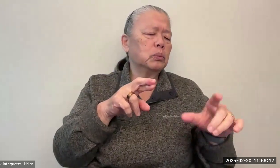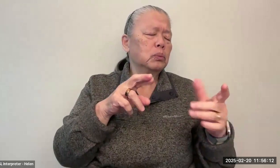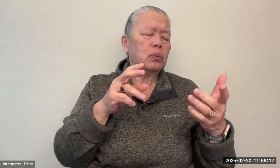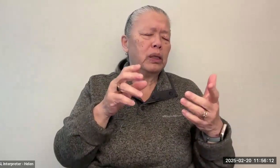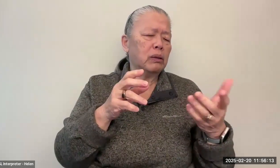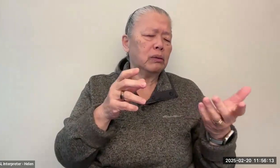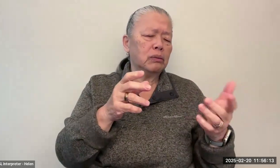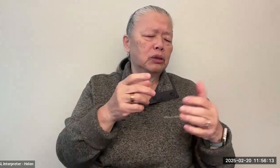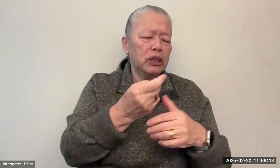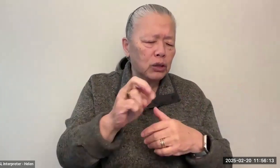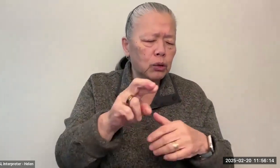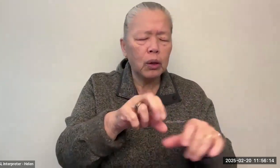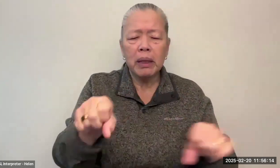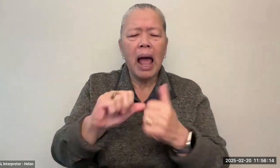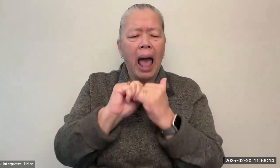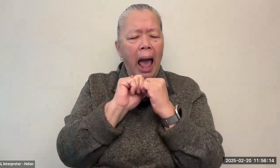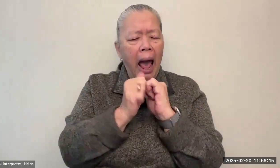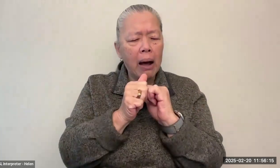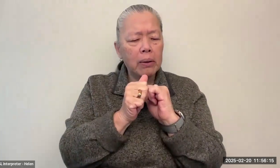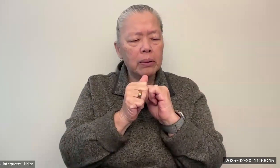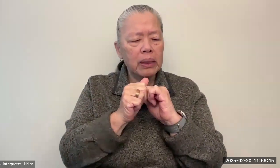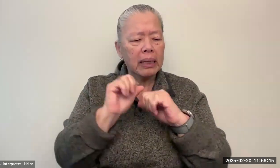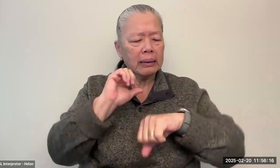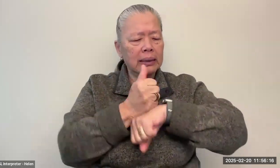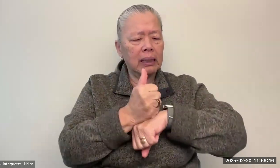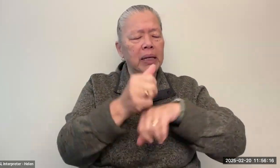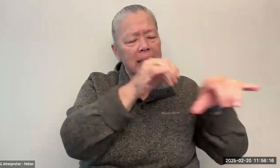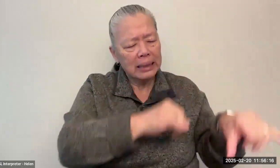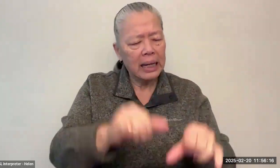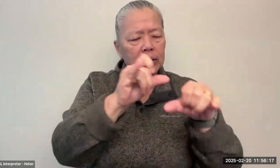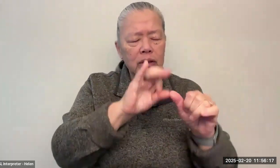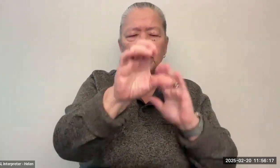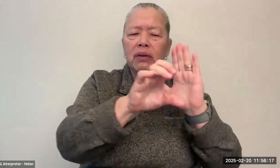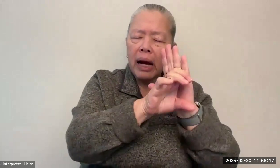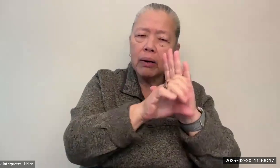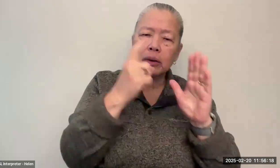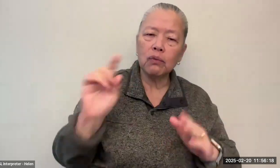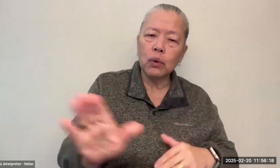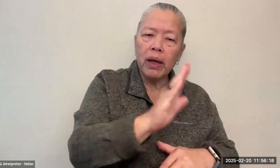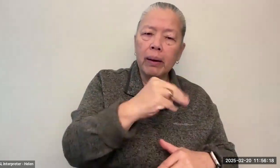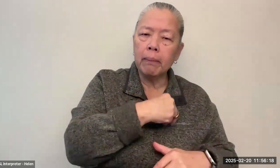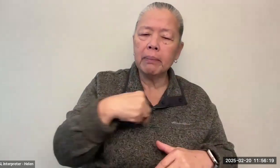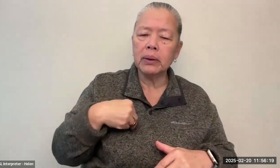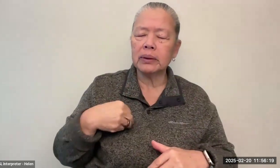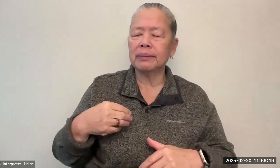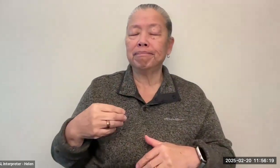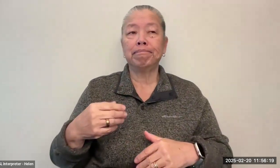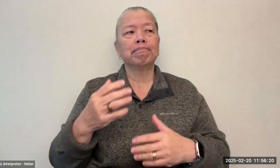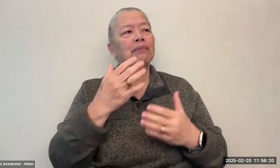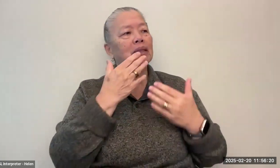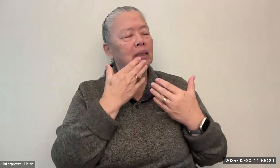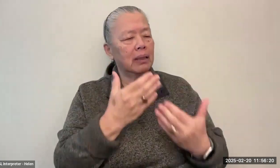of each regional conference to set standards of character for membership? Great. Thank you. Thank you so very